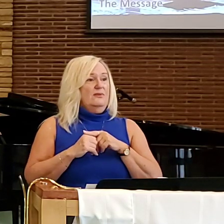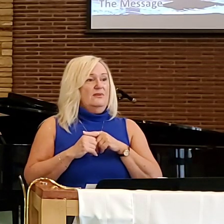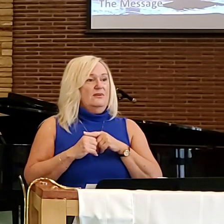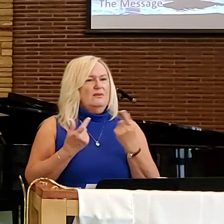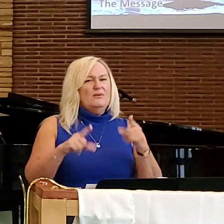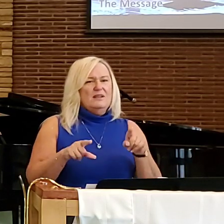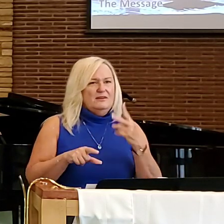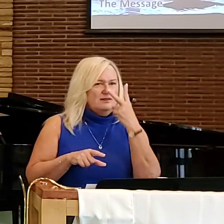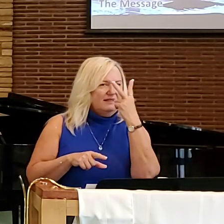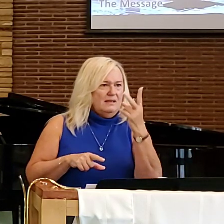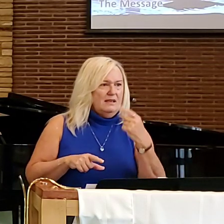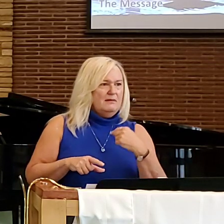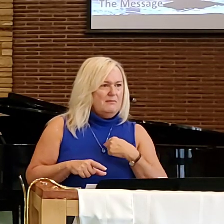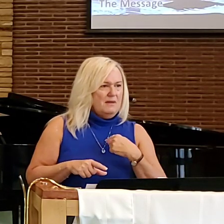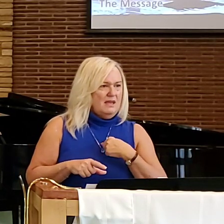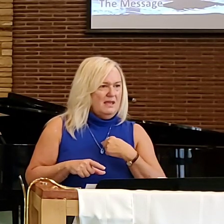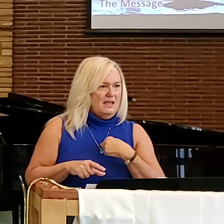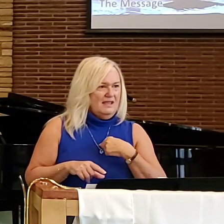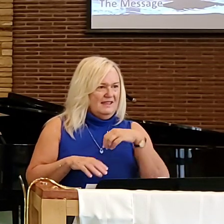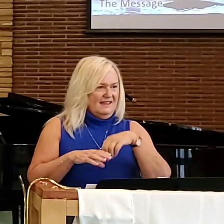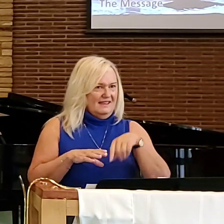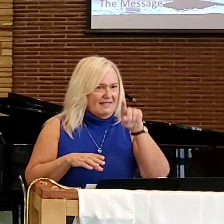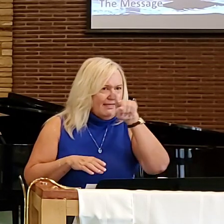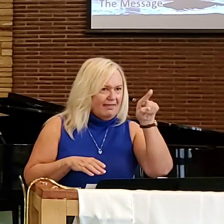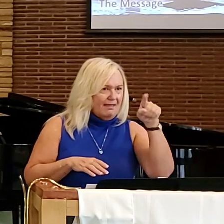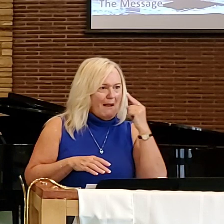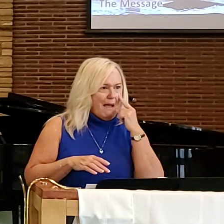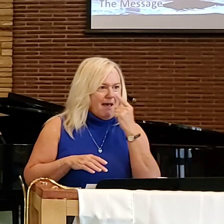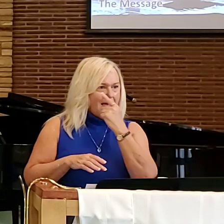when you see me in their eyes.